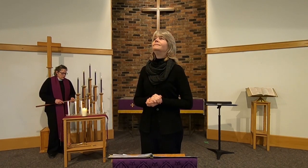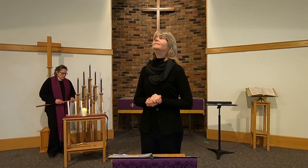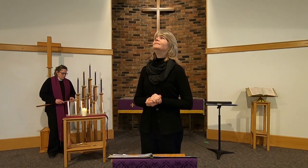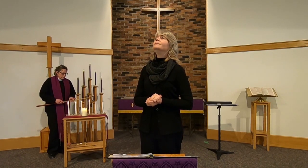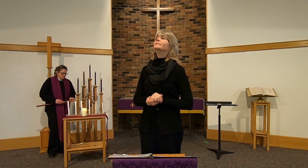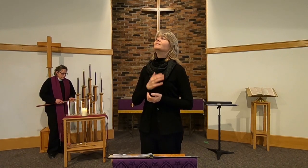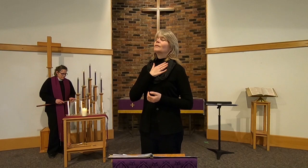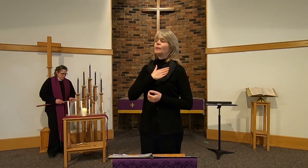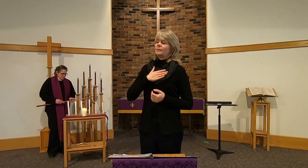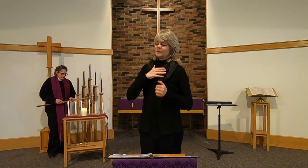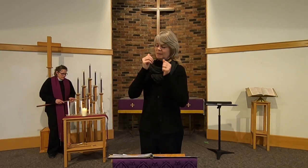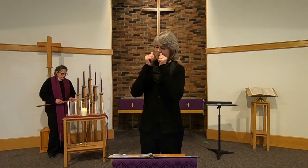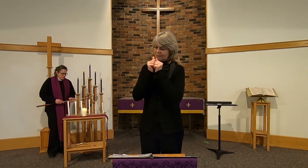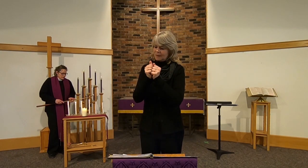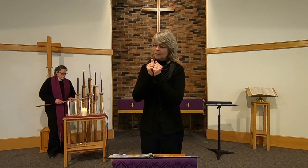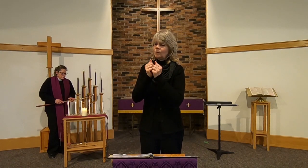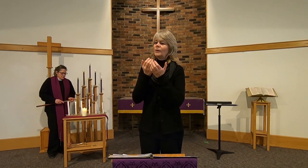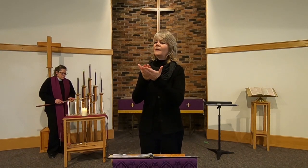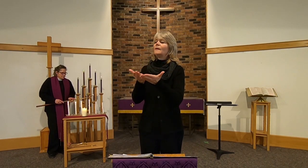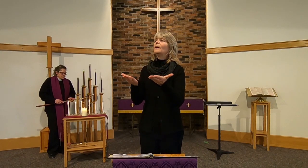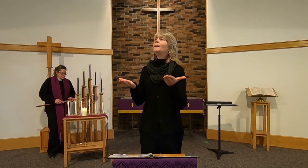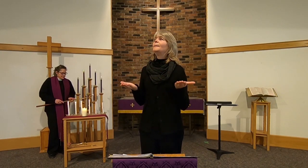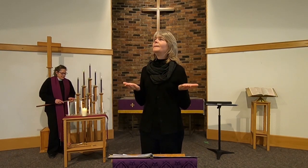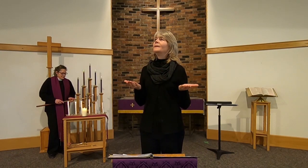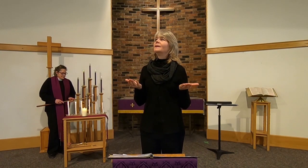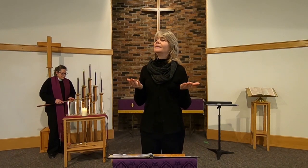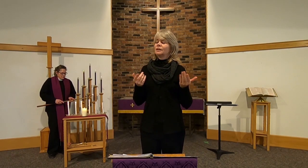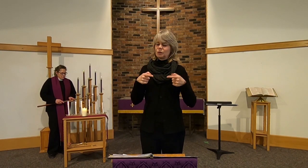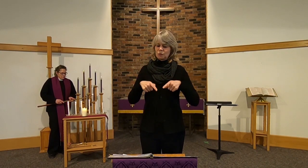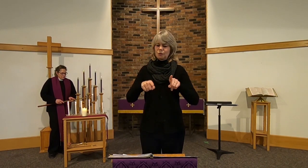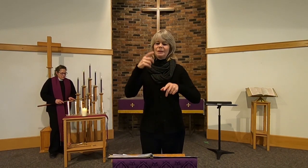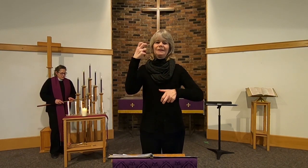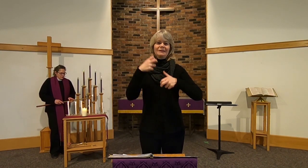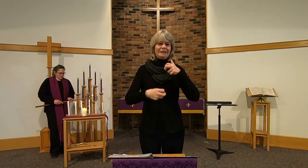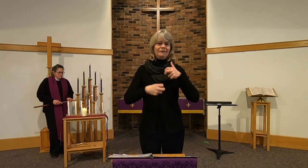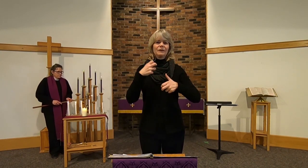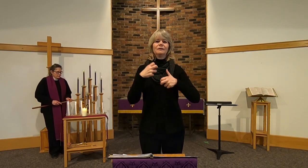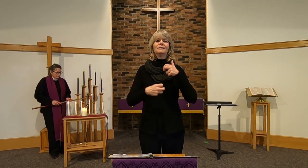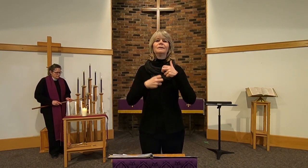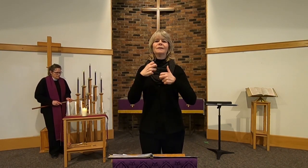Be with them in these difficult days of